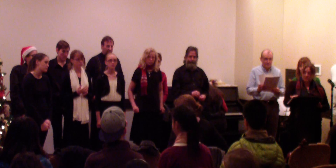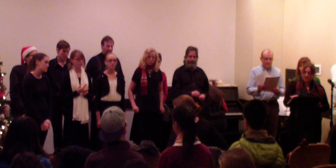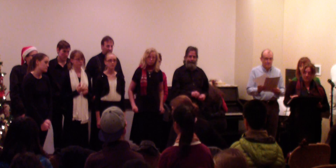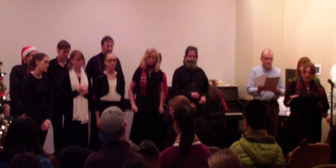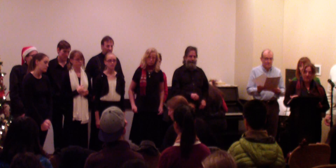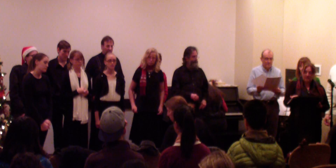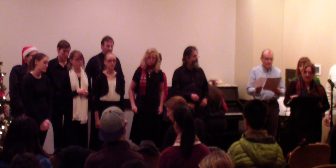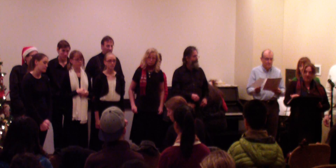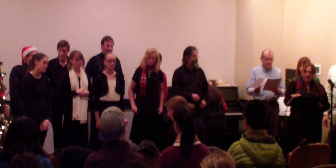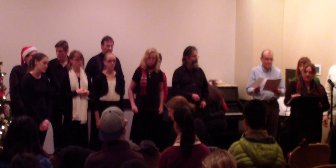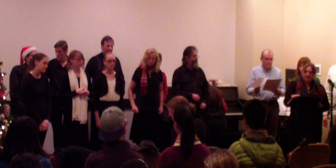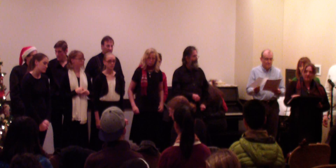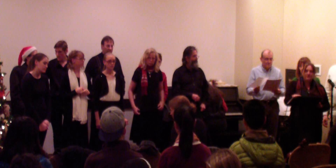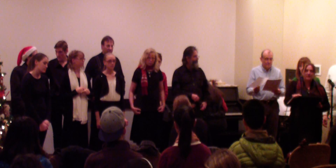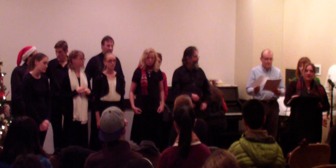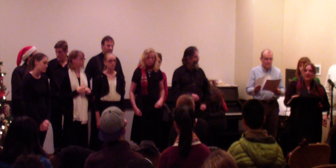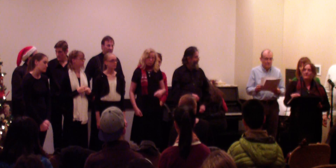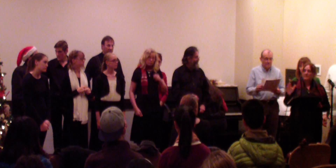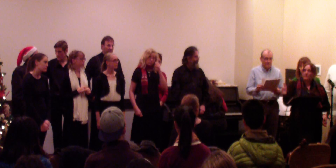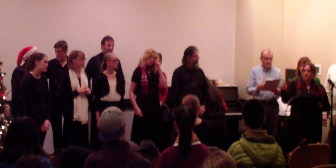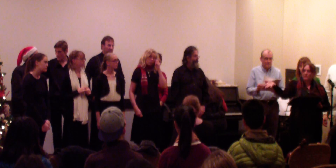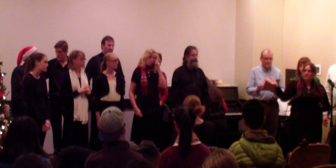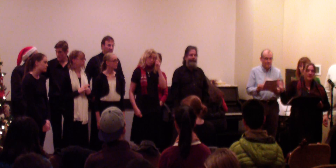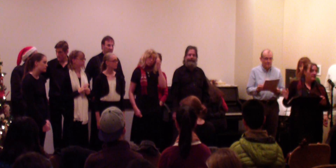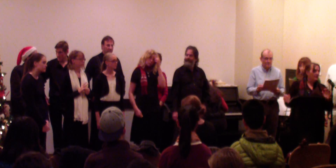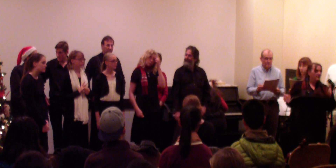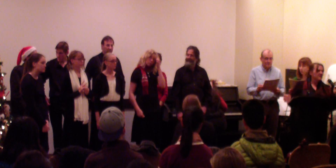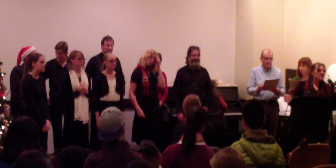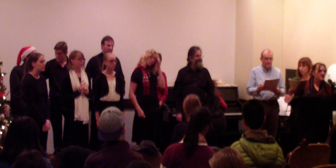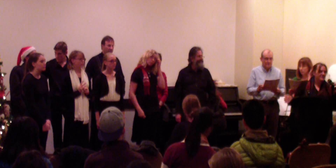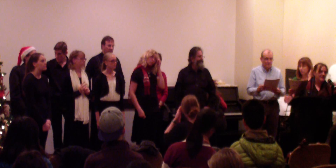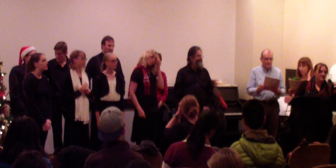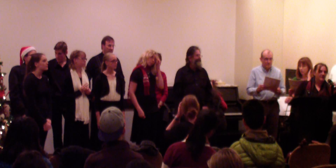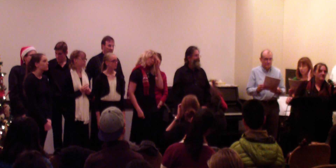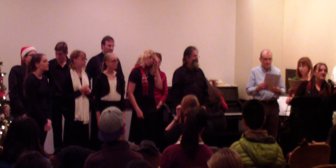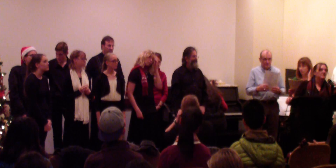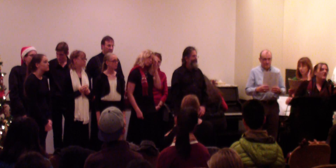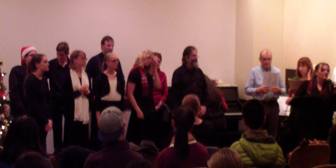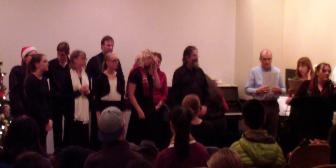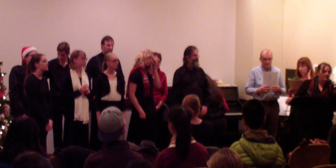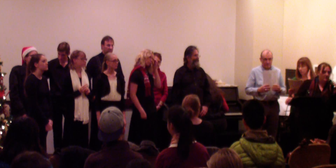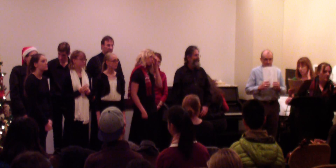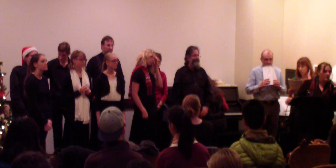Yes. Okay. Let's keep everybody up, and then we'll do, okay. Yeah, we're going to change it up just a tiny bit, because none of you have programs, so you don't know.